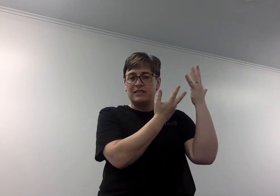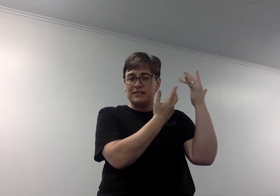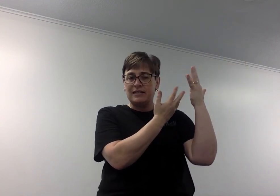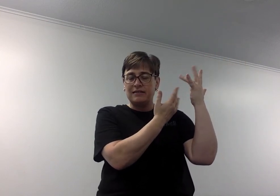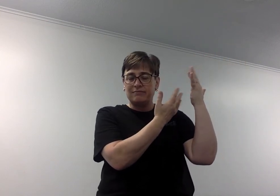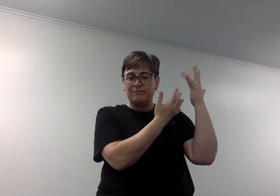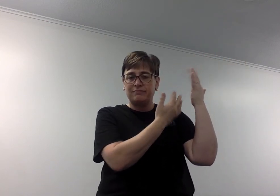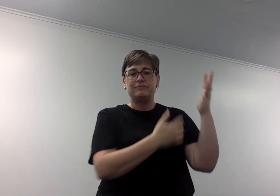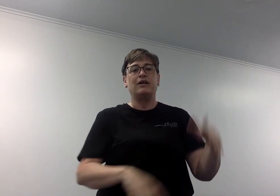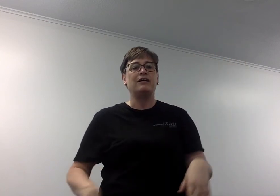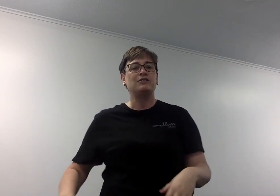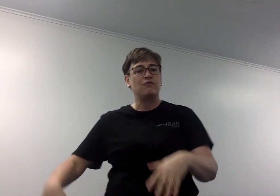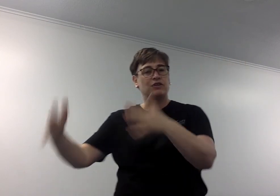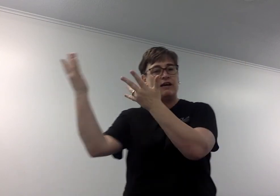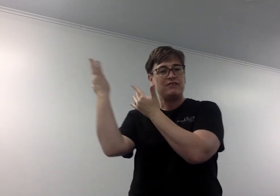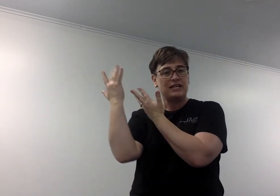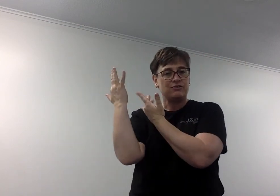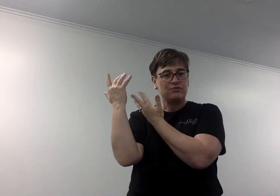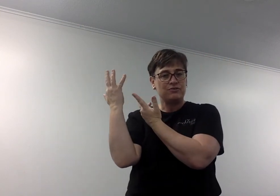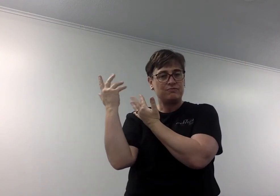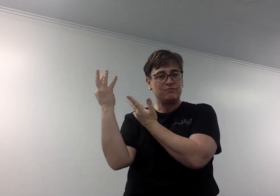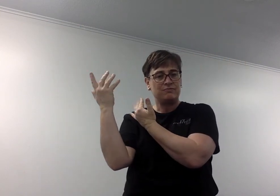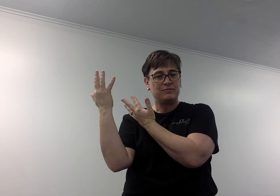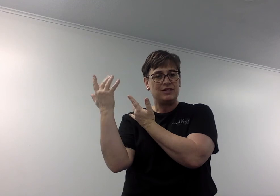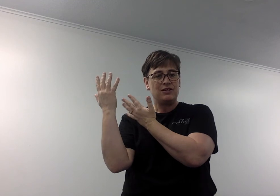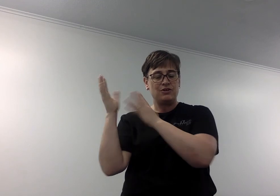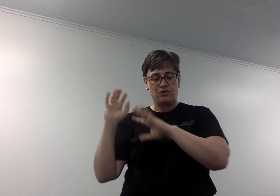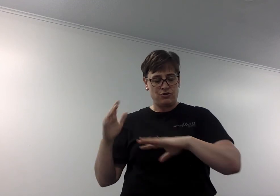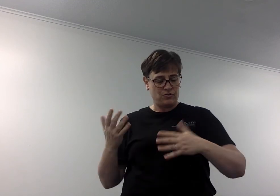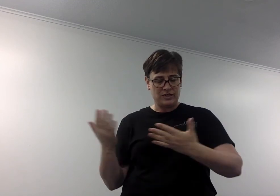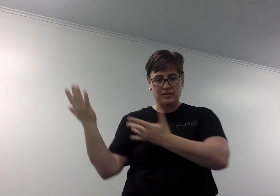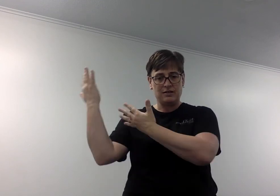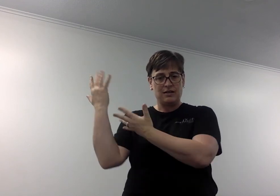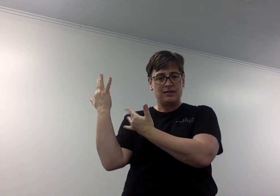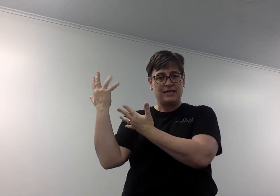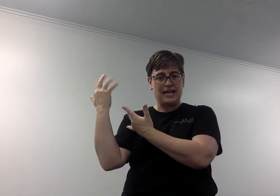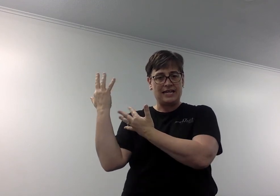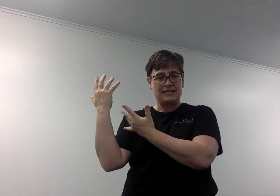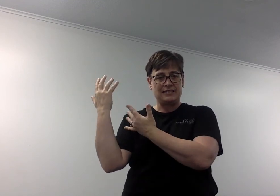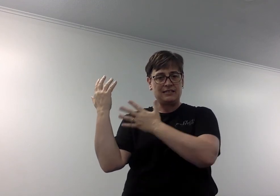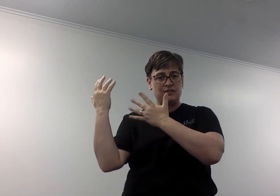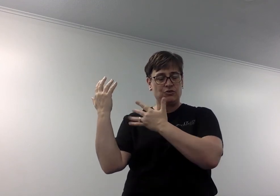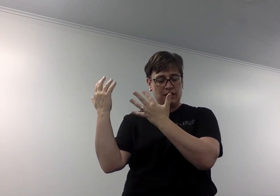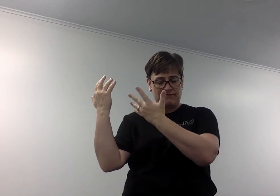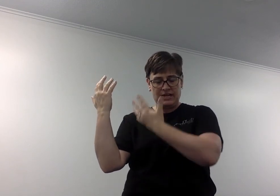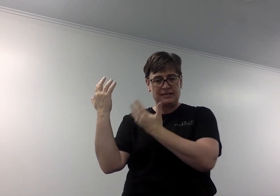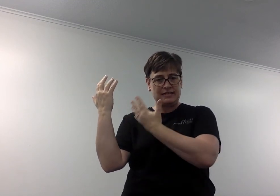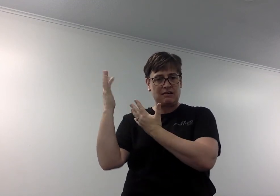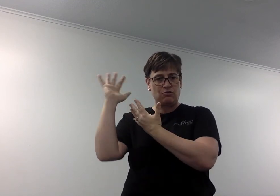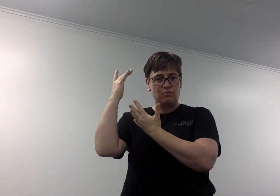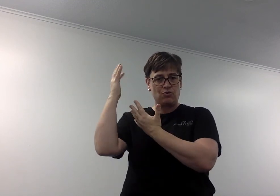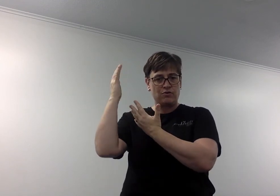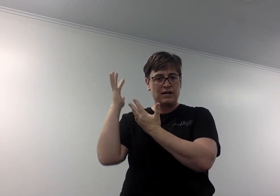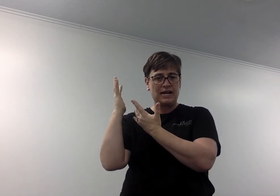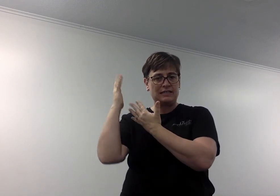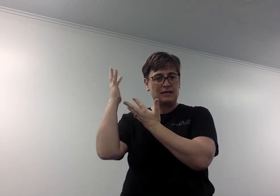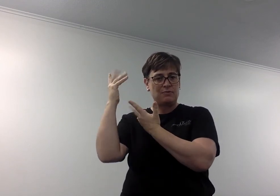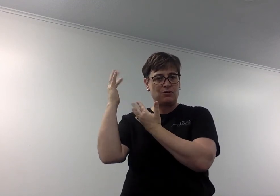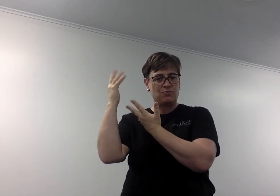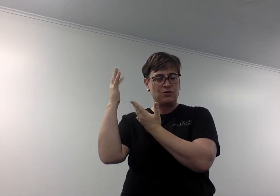in it. All right, so for left-handers, you're doing the hands. Your left hand is down a little bit more. Your right hand's up a little more. You're